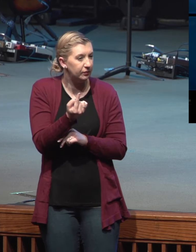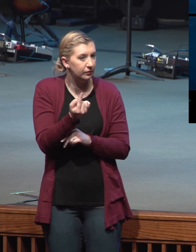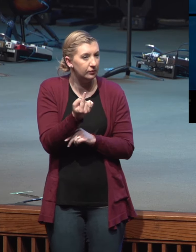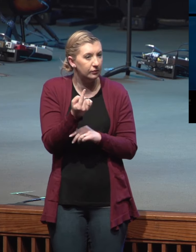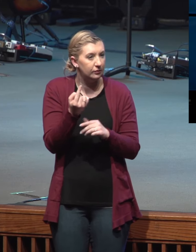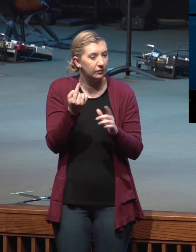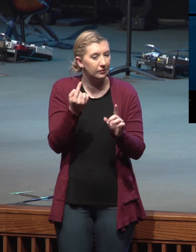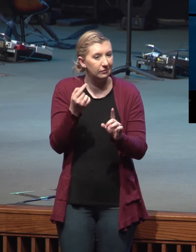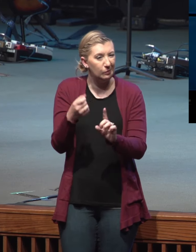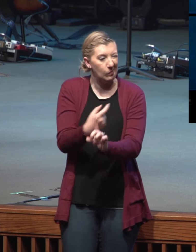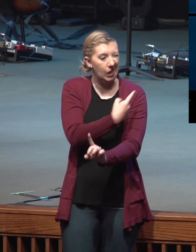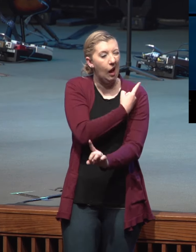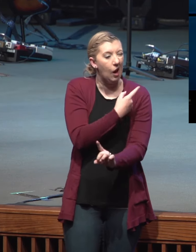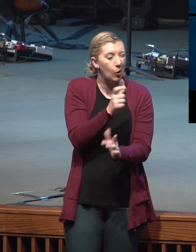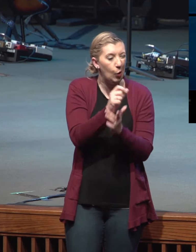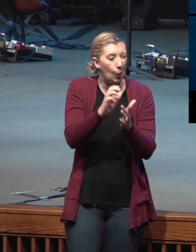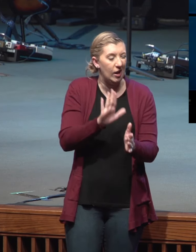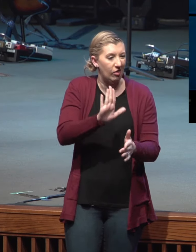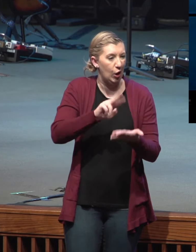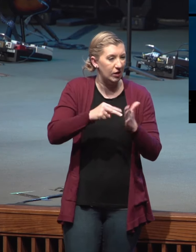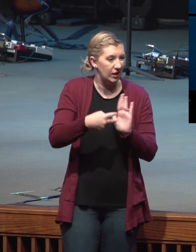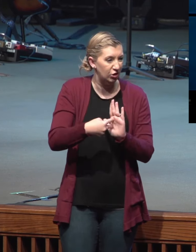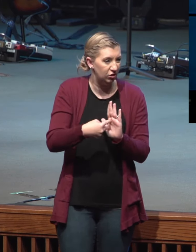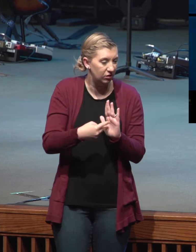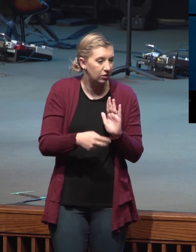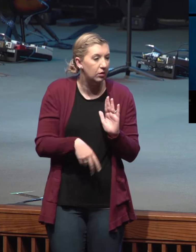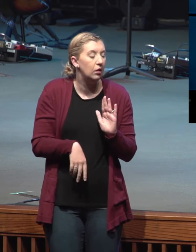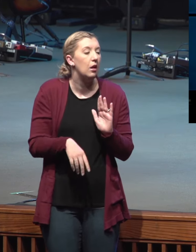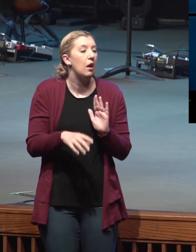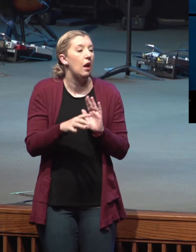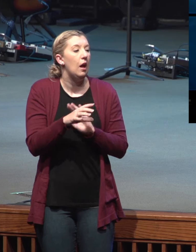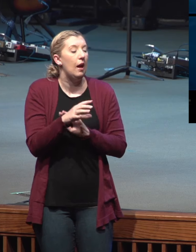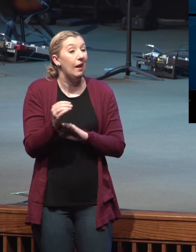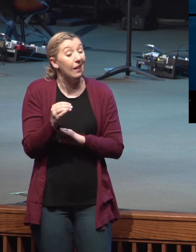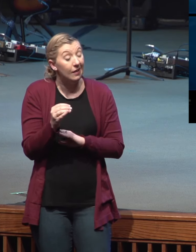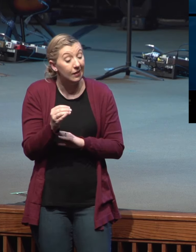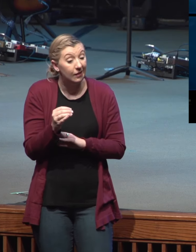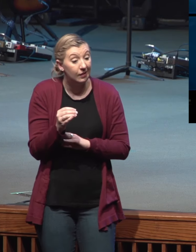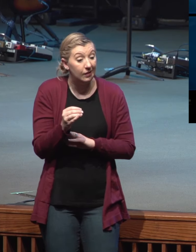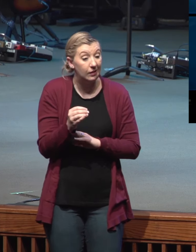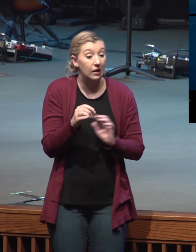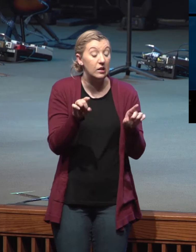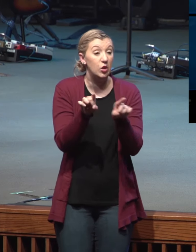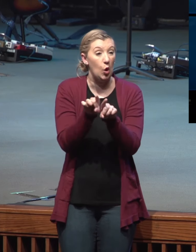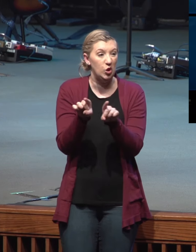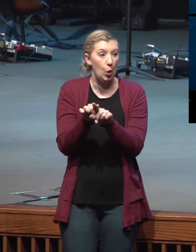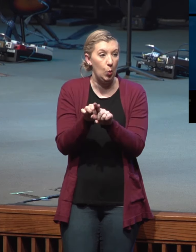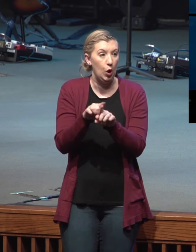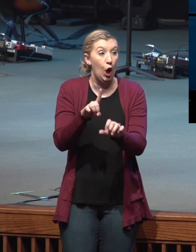beyond what I think the writer intended. And it is also